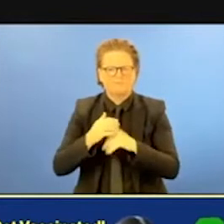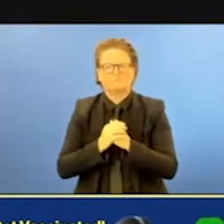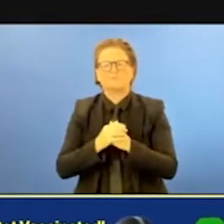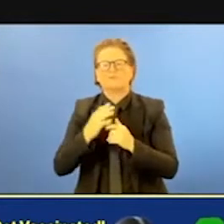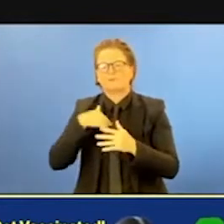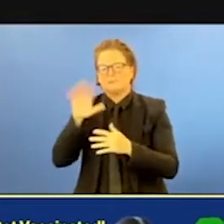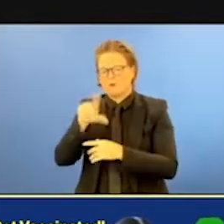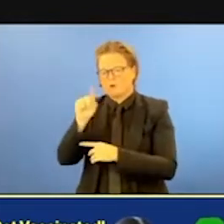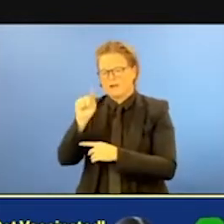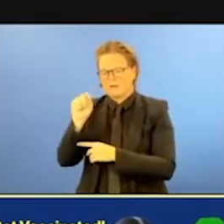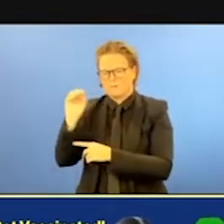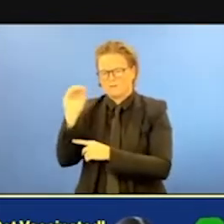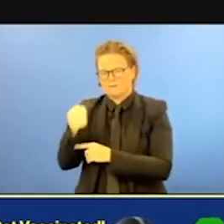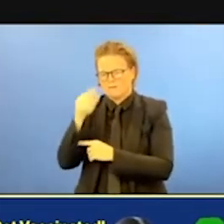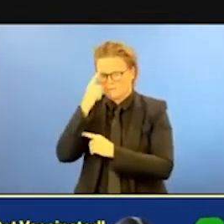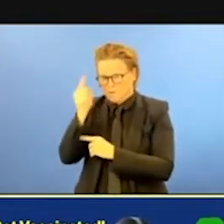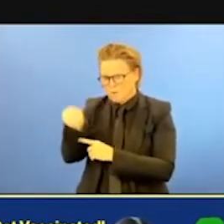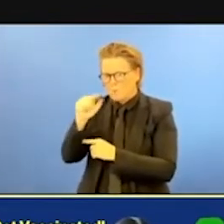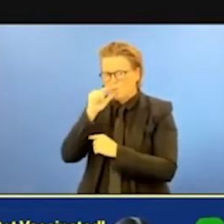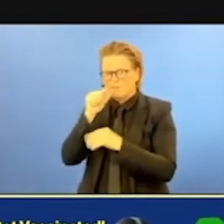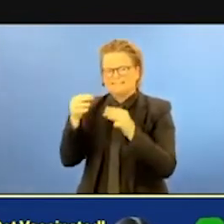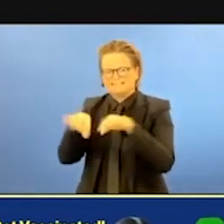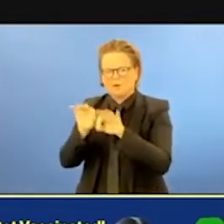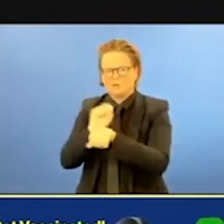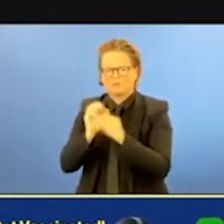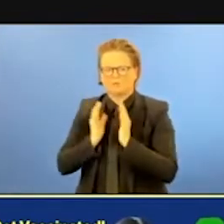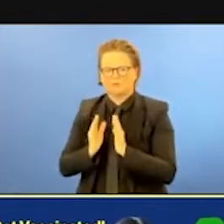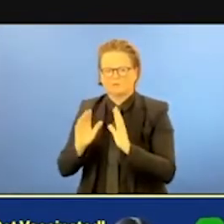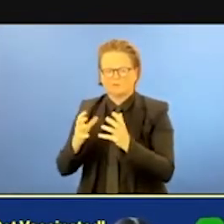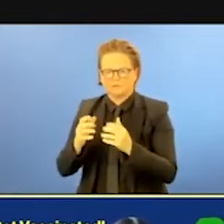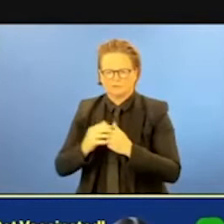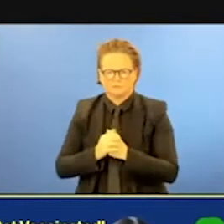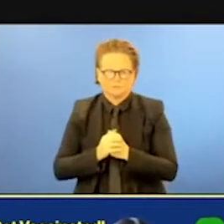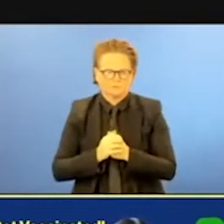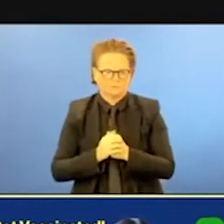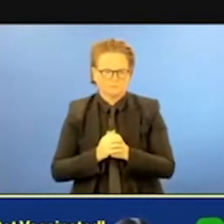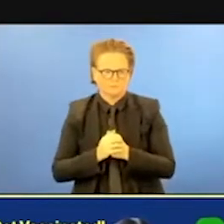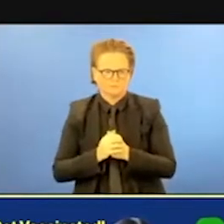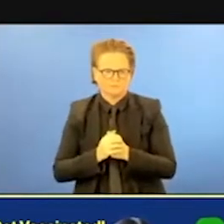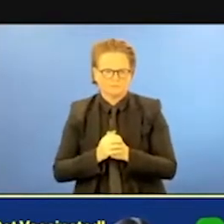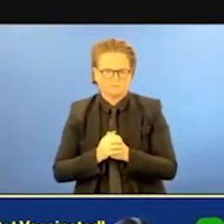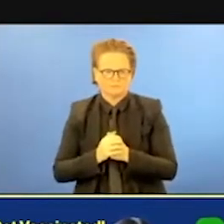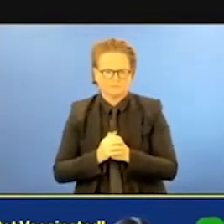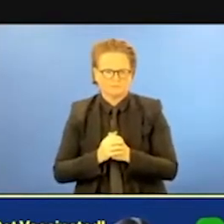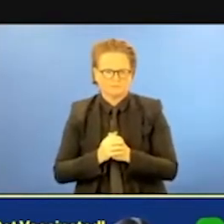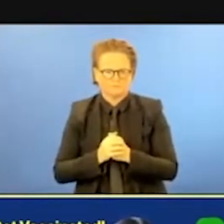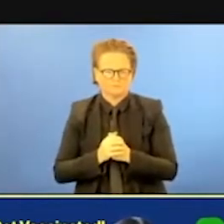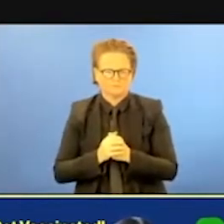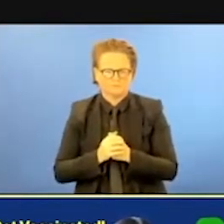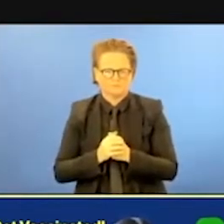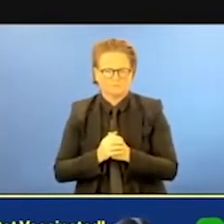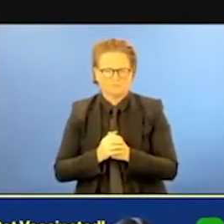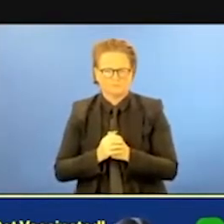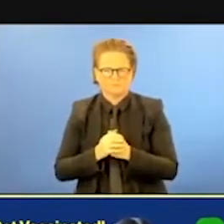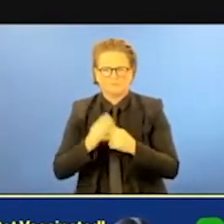Next slide. To get more information on vaccine, there are